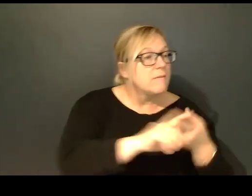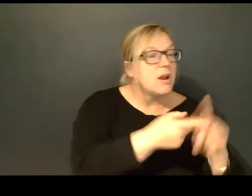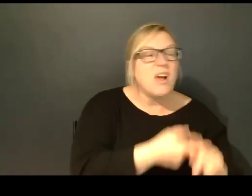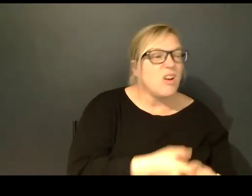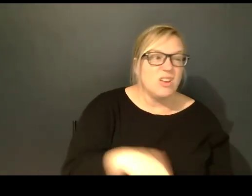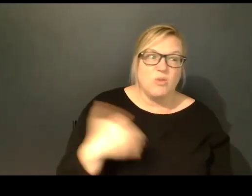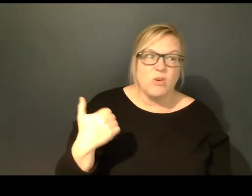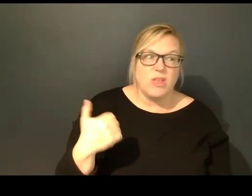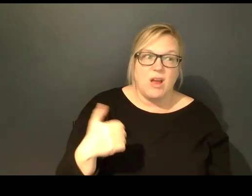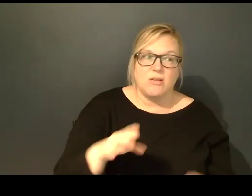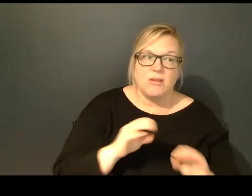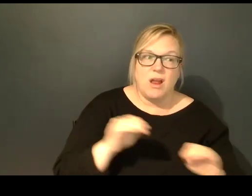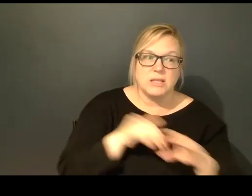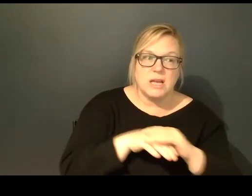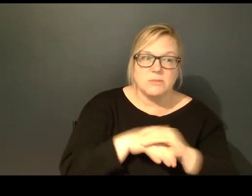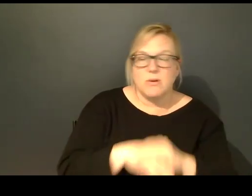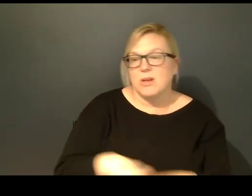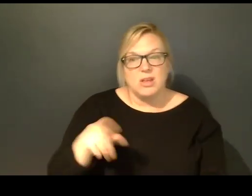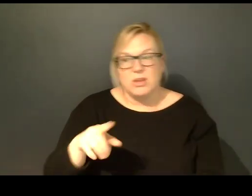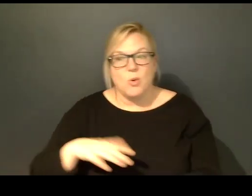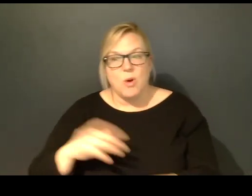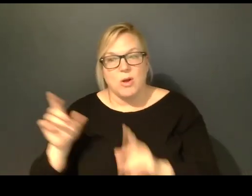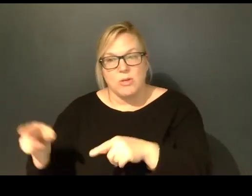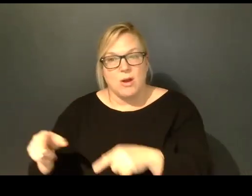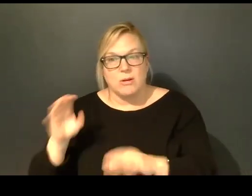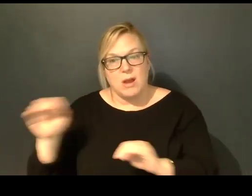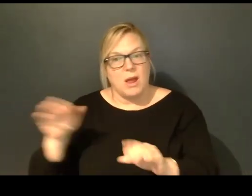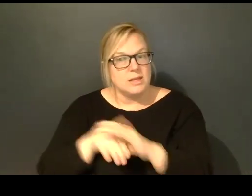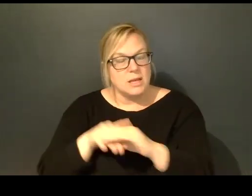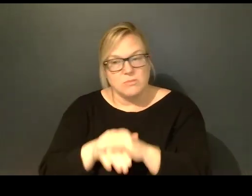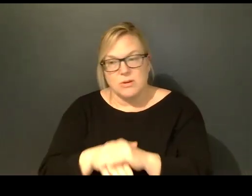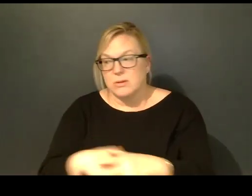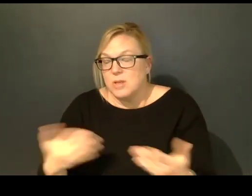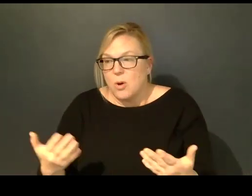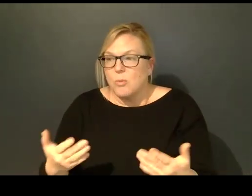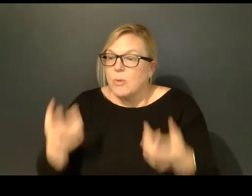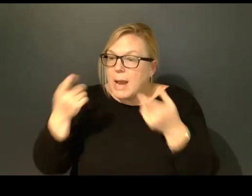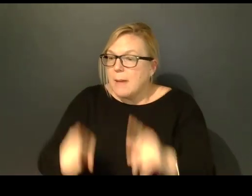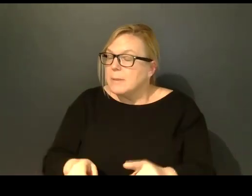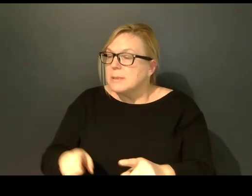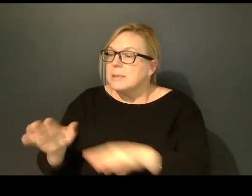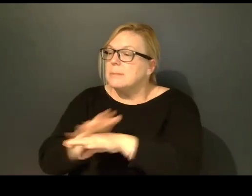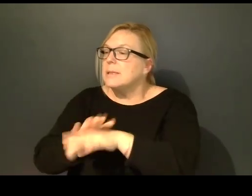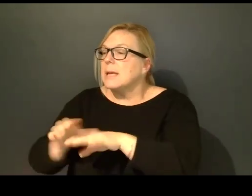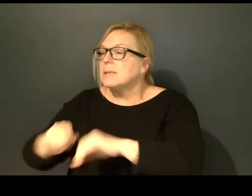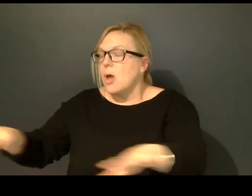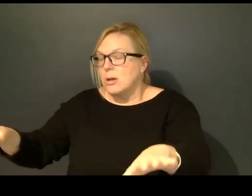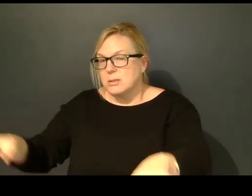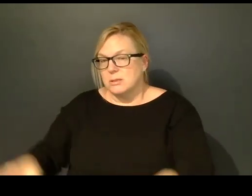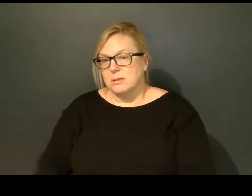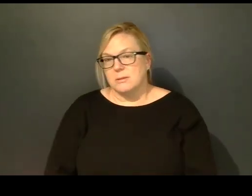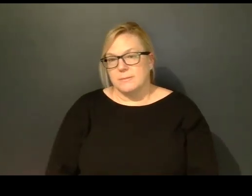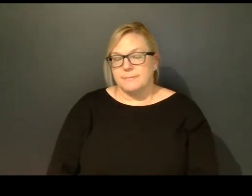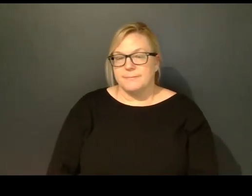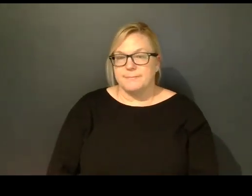to go someplace where everyone we're going can actually get in the door and feel welcome. So Yeah. no, I'm glad you tell me those when you start boycotting